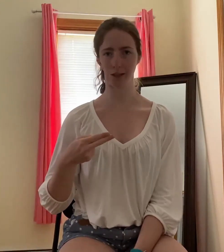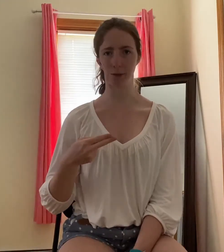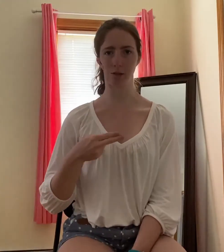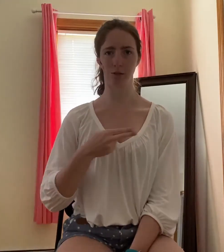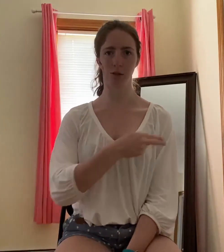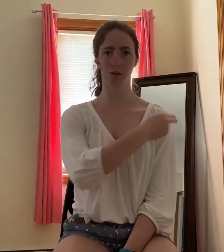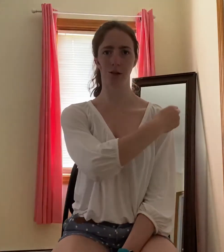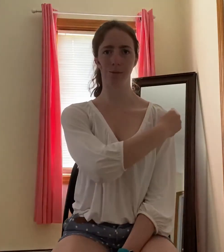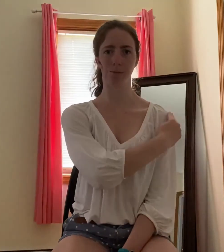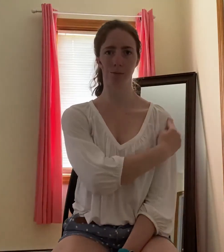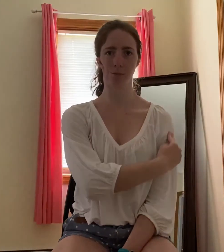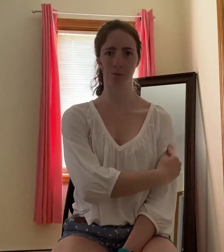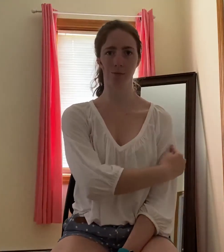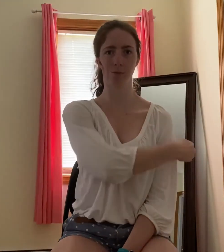hospital. So